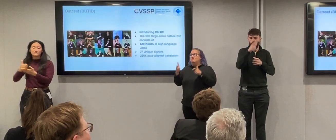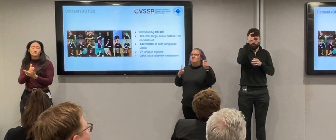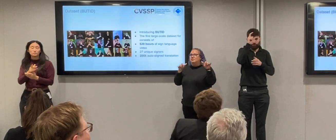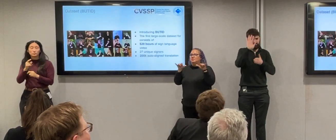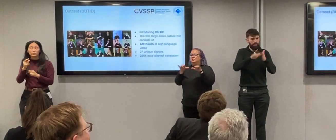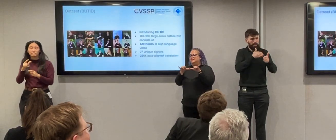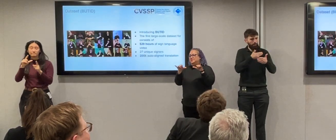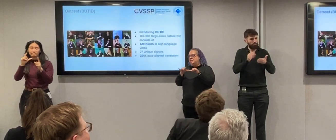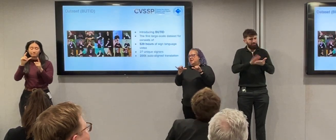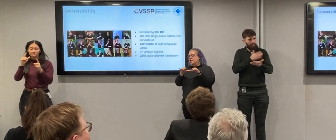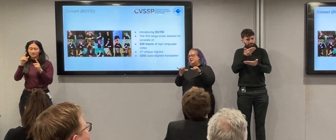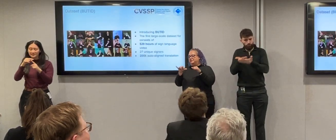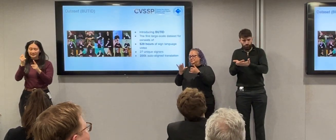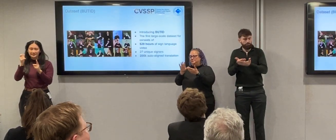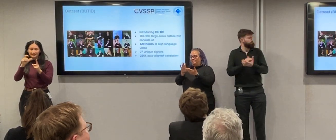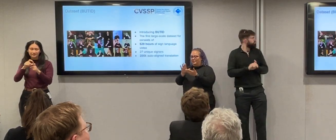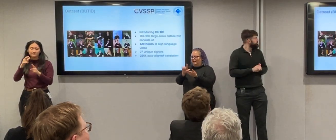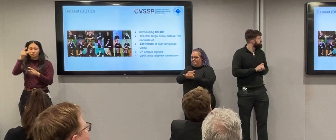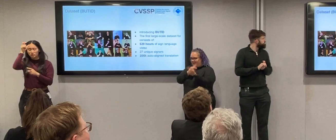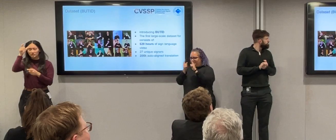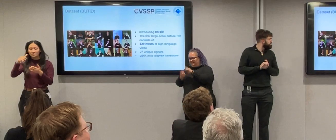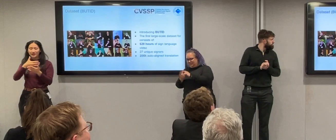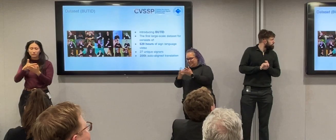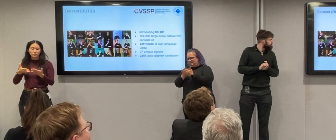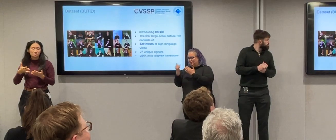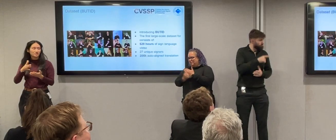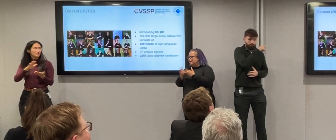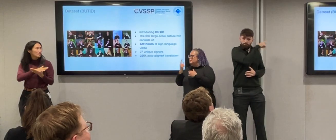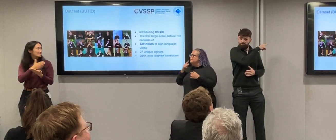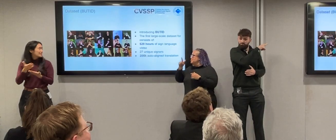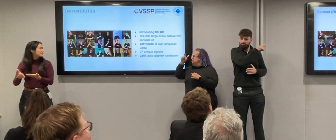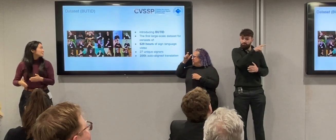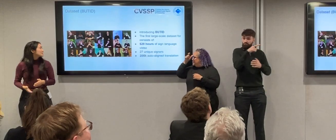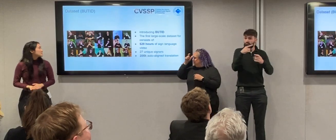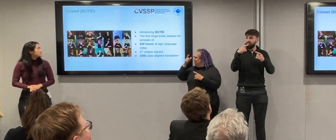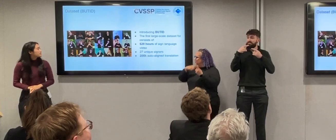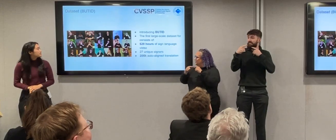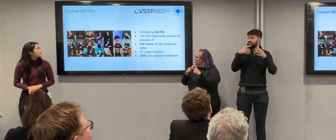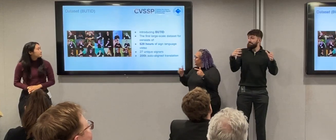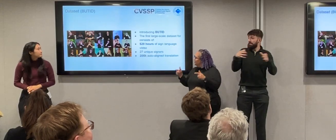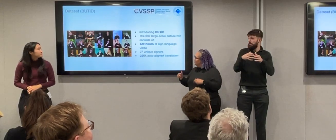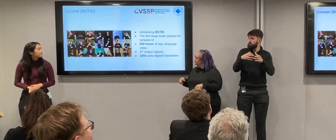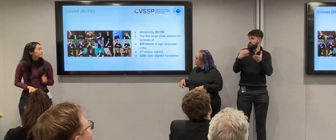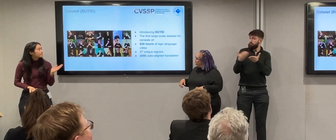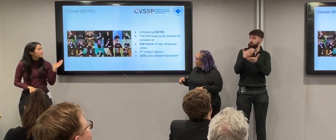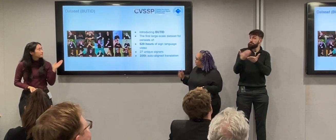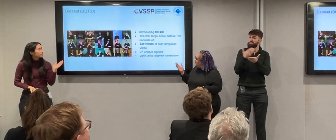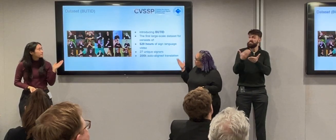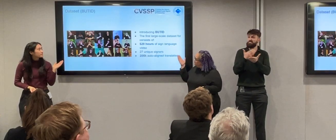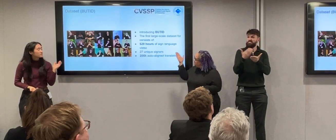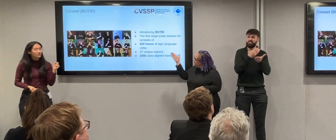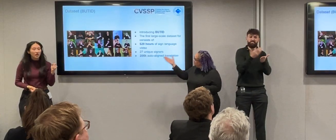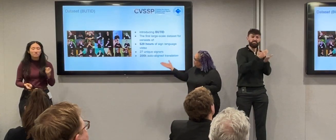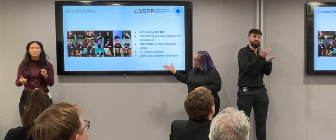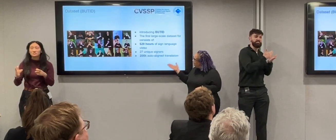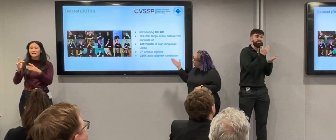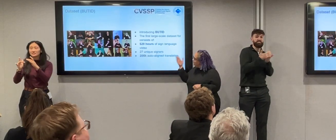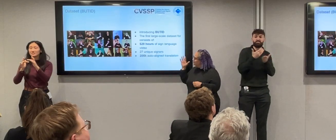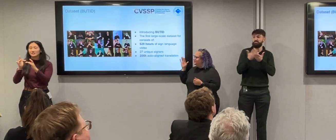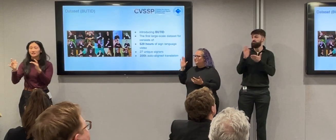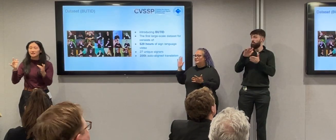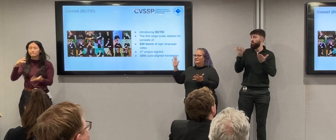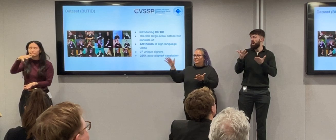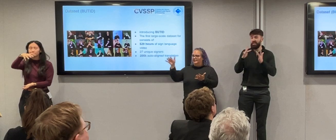So this is our dataset that we collected from internet, but it's